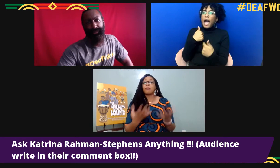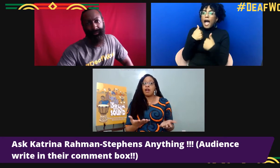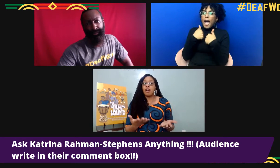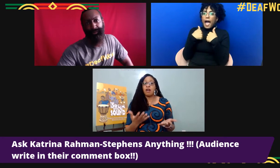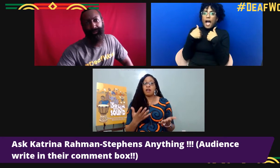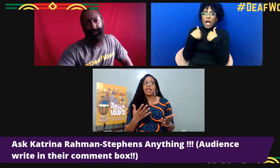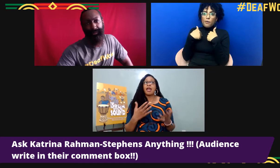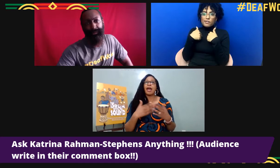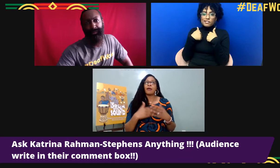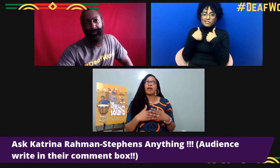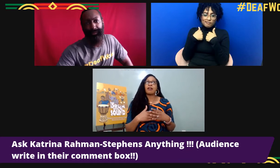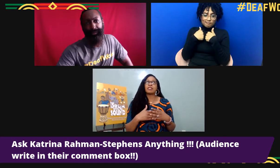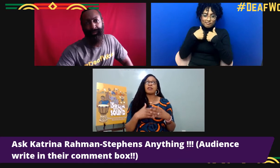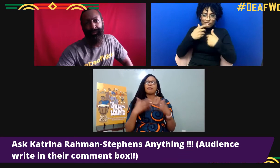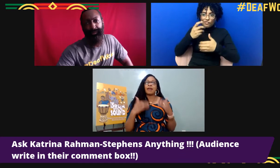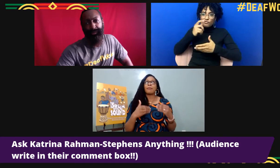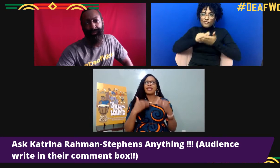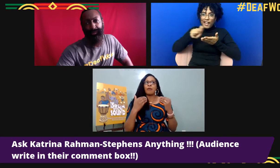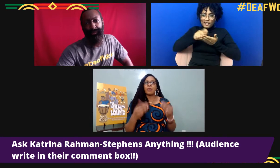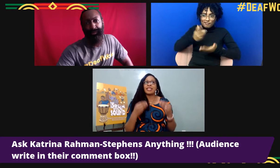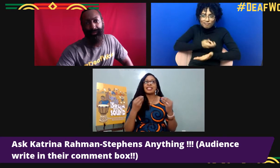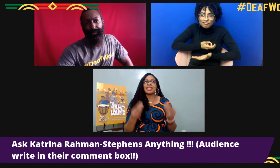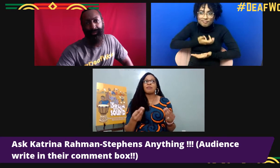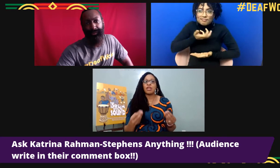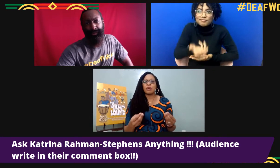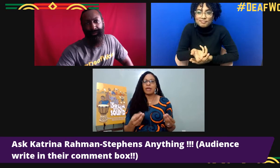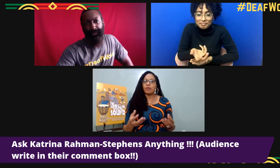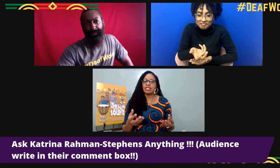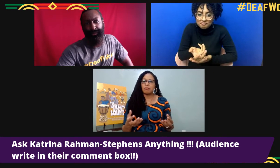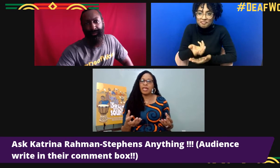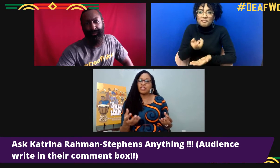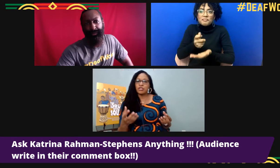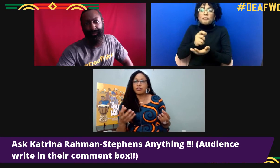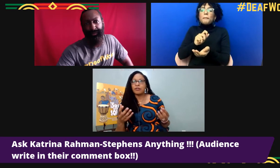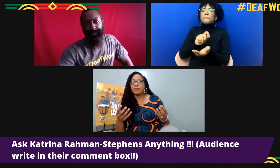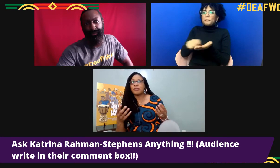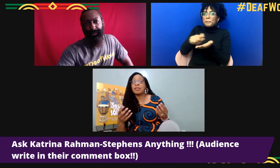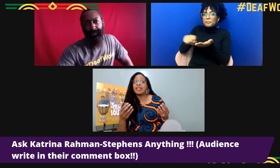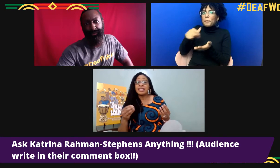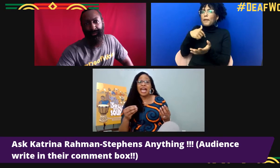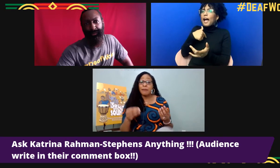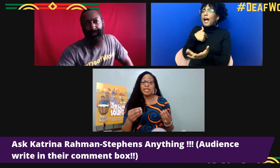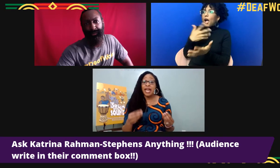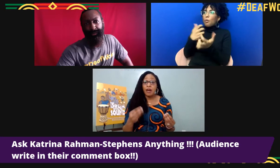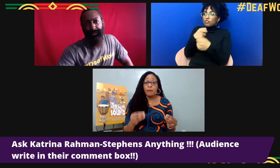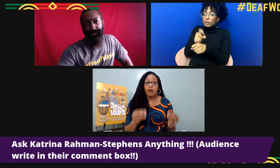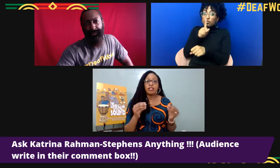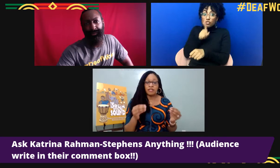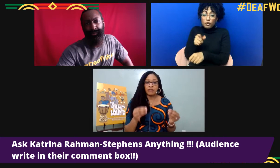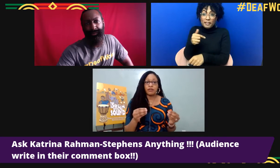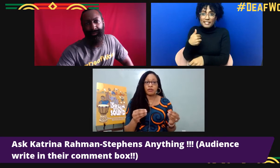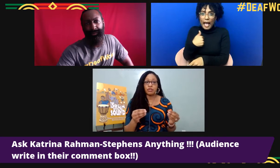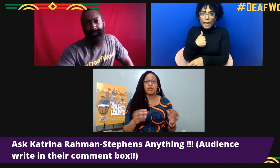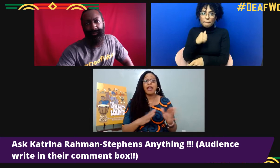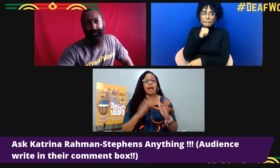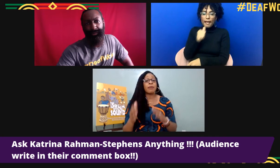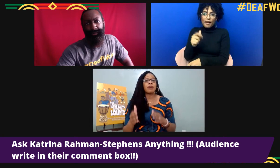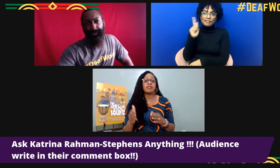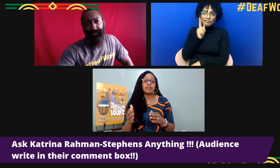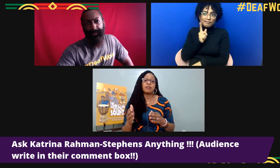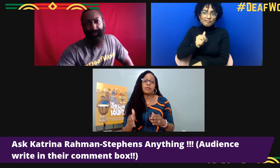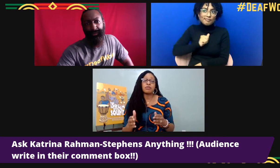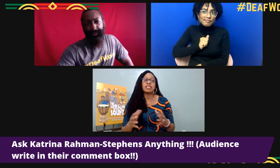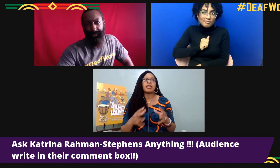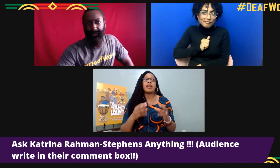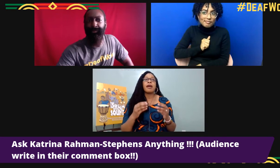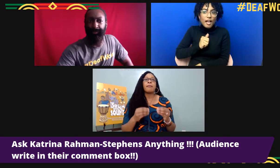pouring from my heart. In the same token, I wanted to make sure because I'm not a part of deaf culture, I'm a part of